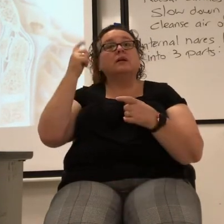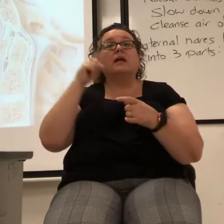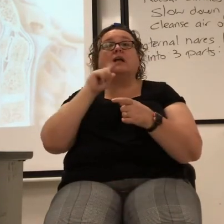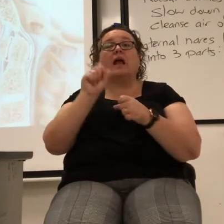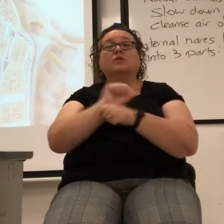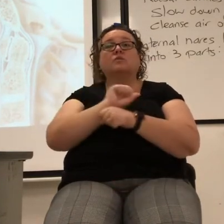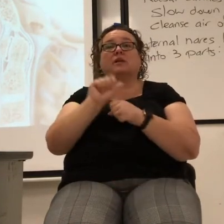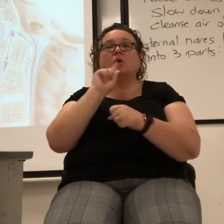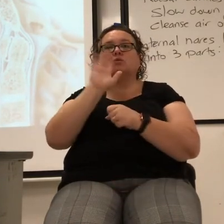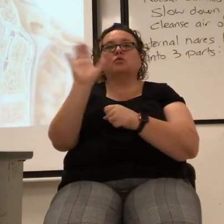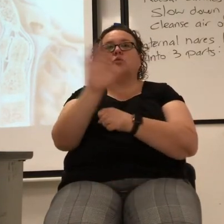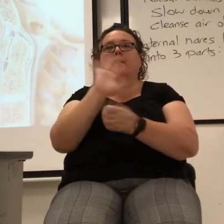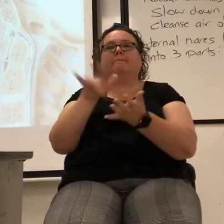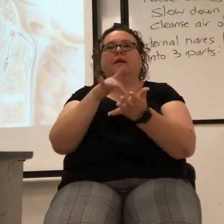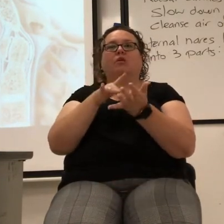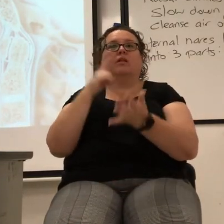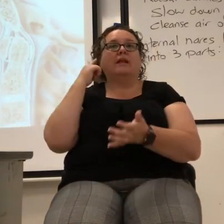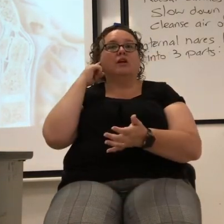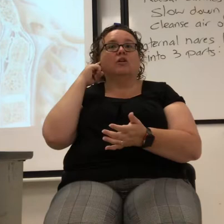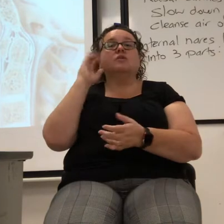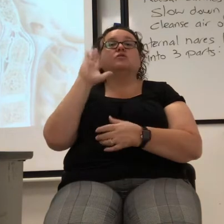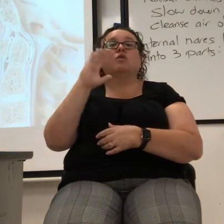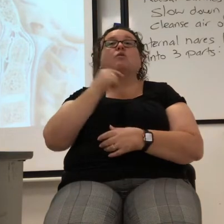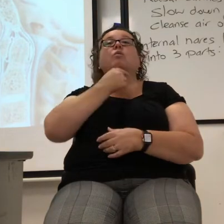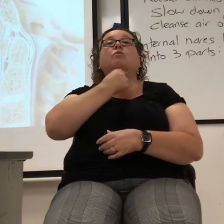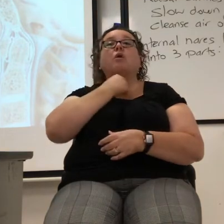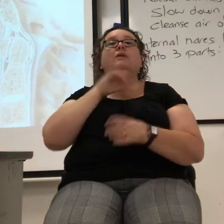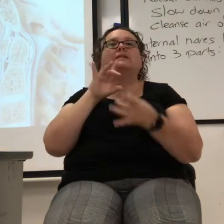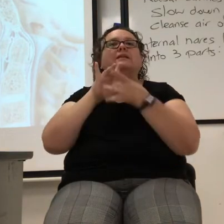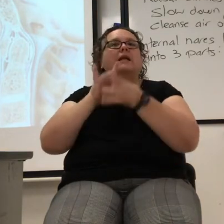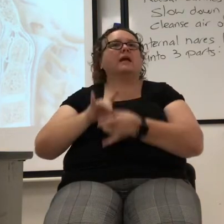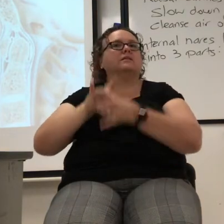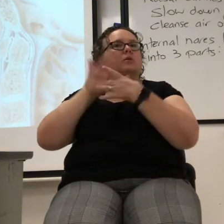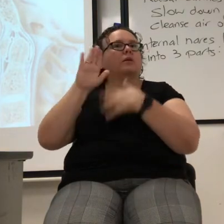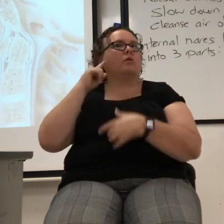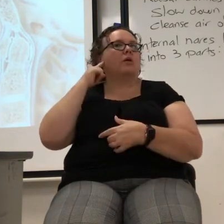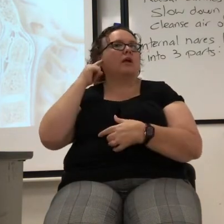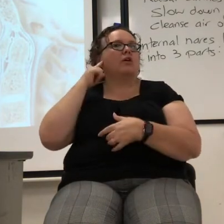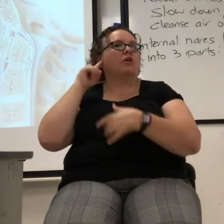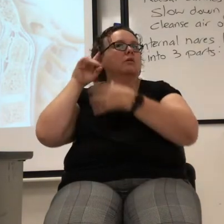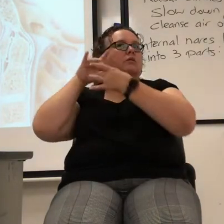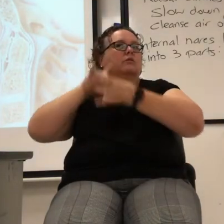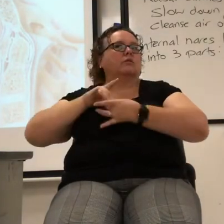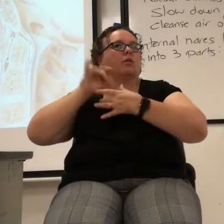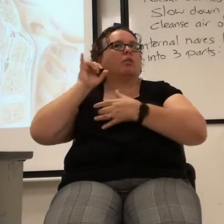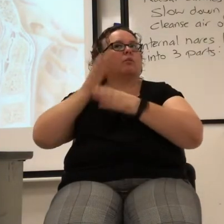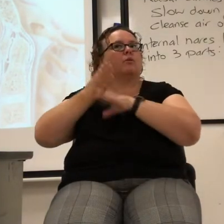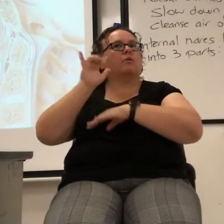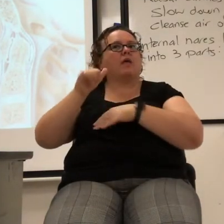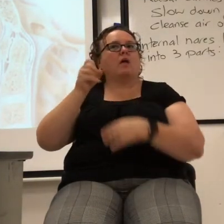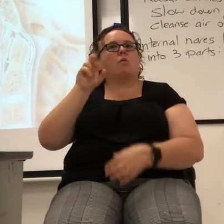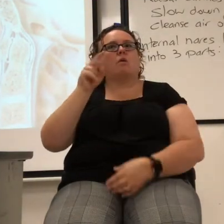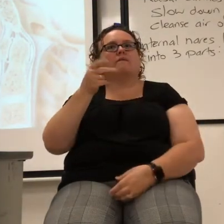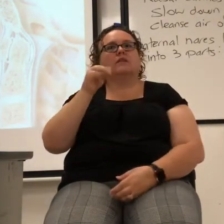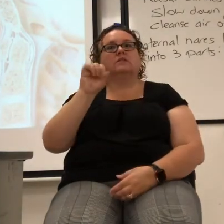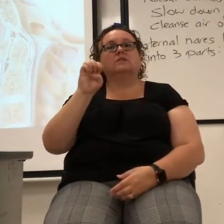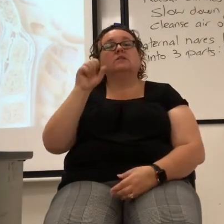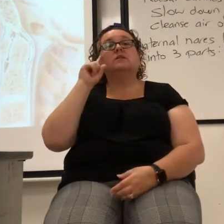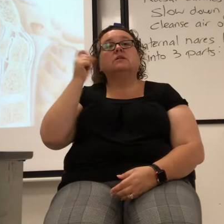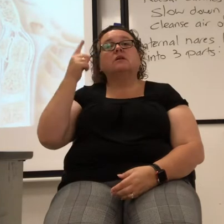tympanic cavity. So your throat is connected to your ear via this orifice. The other thing to note here is a